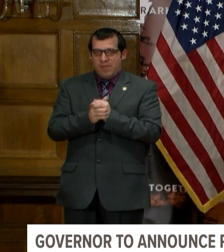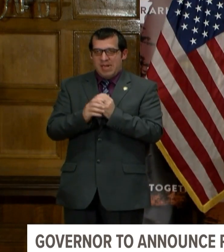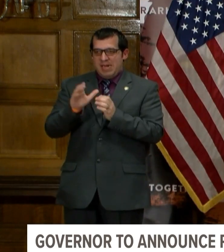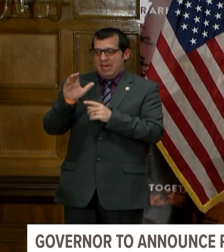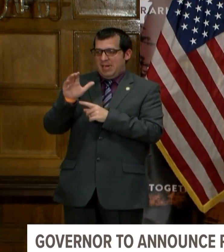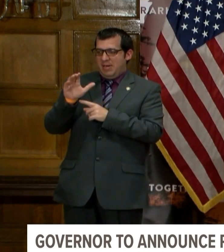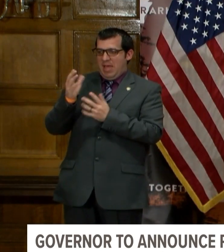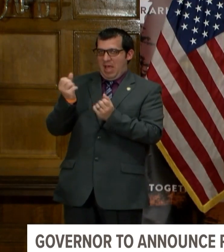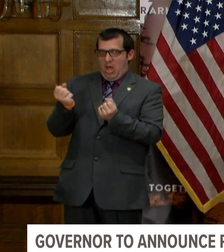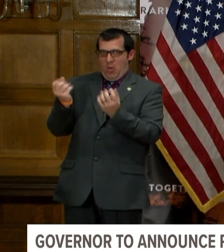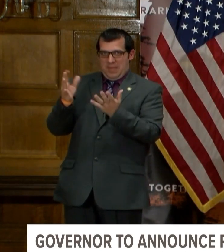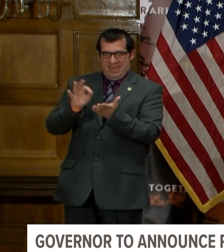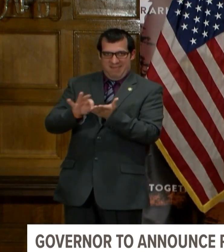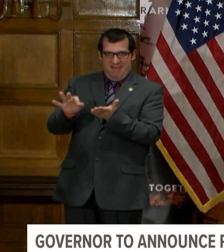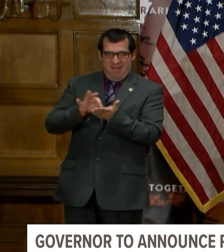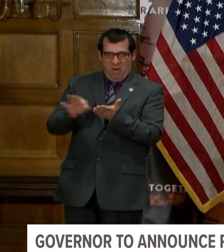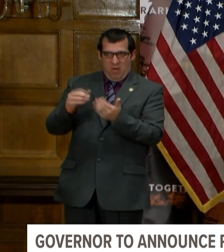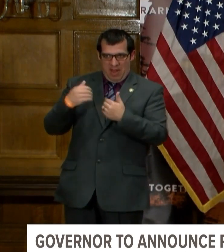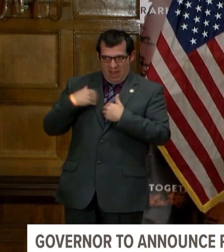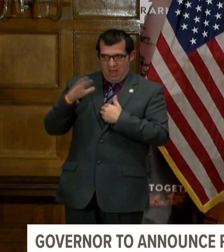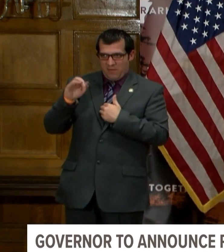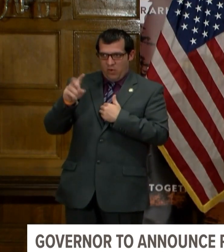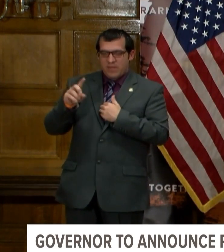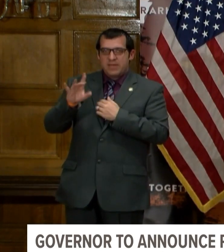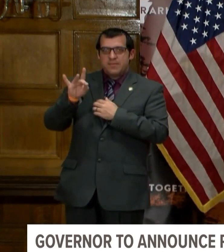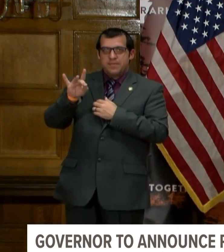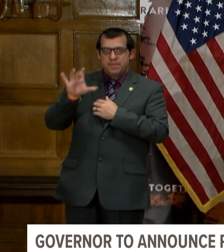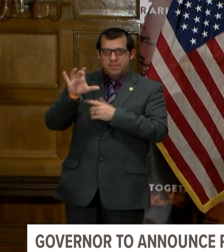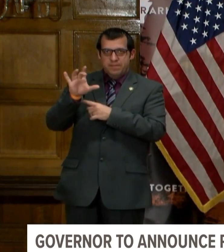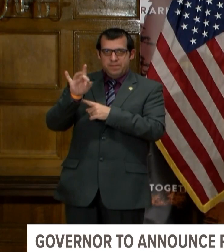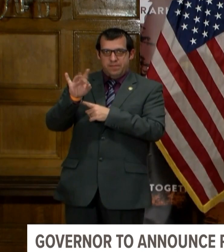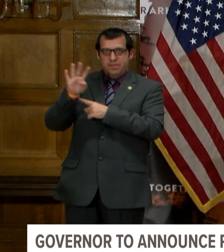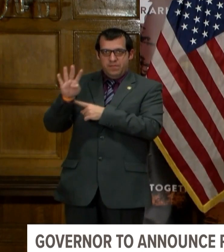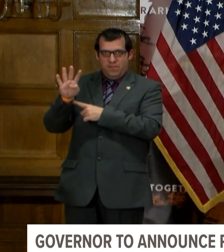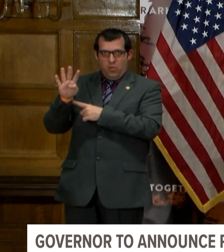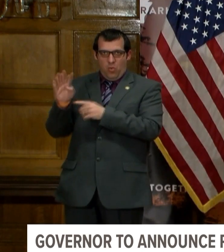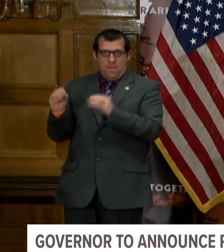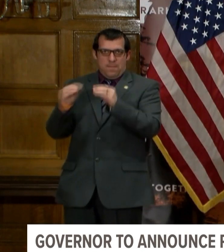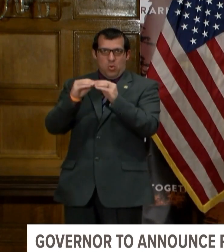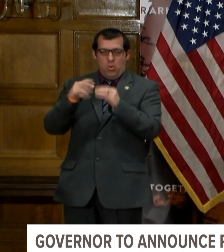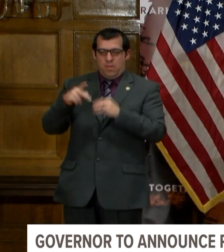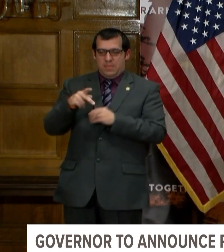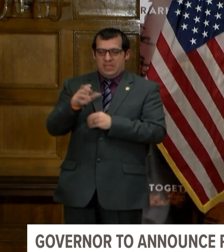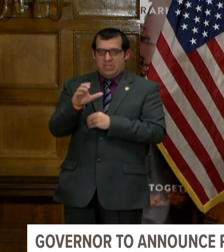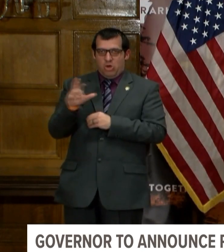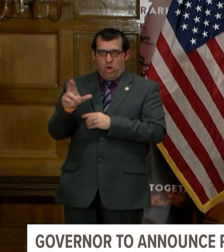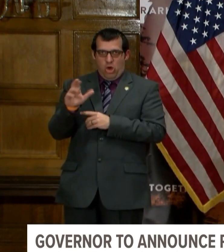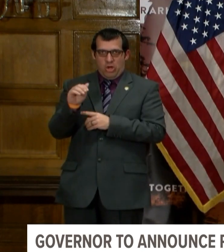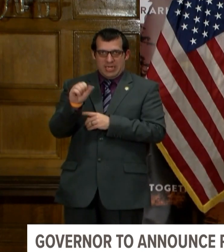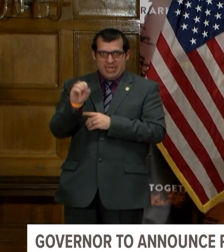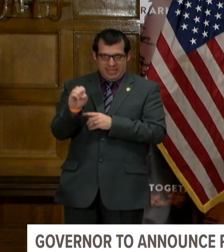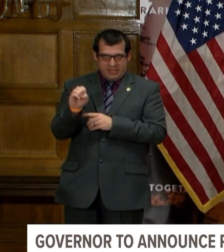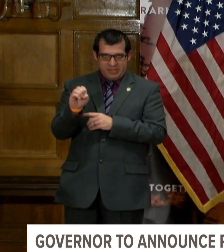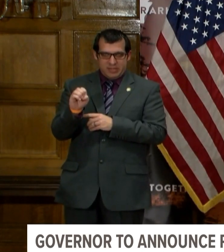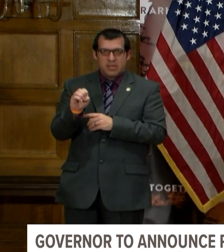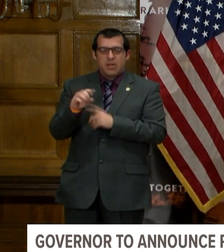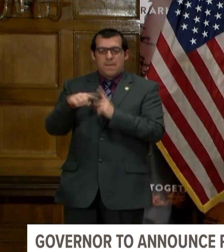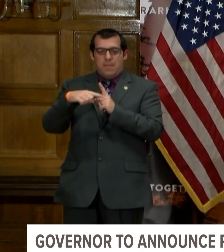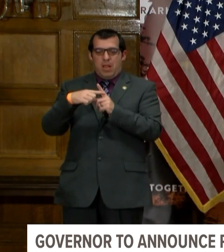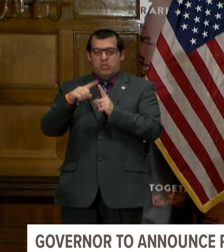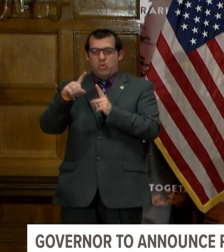case count, we have 884 additional PCR cases,